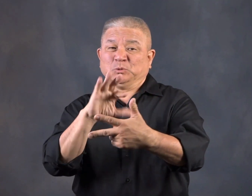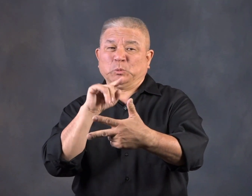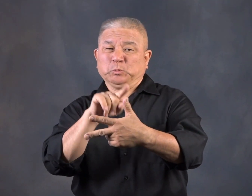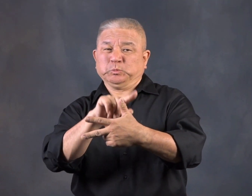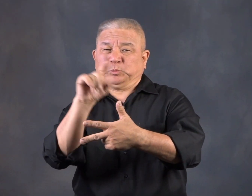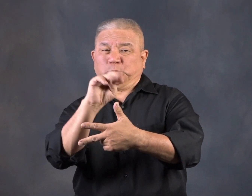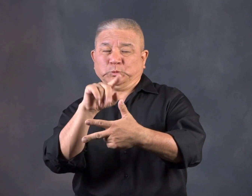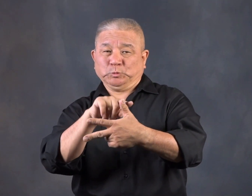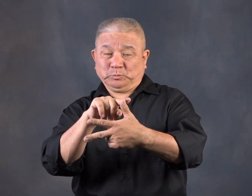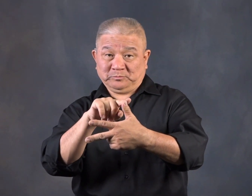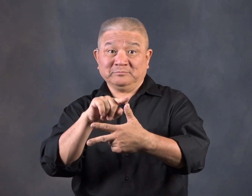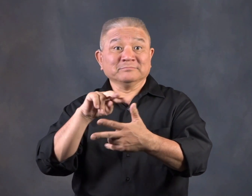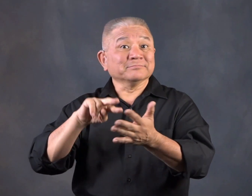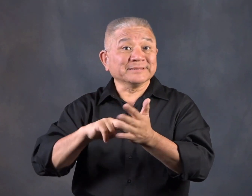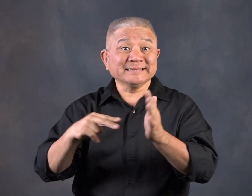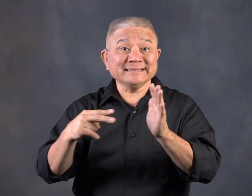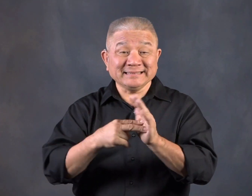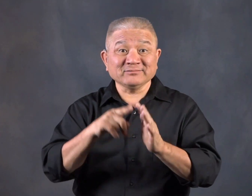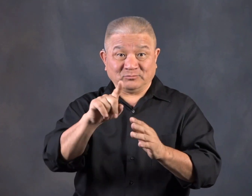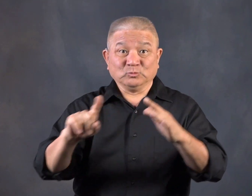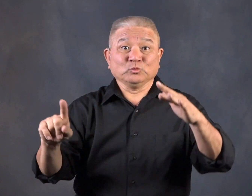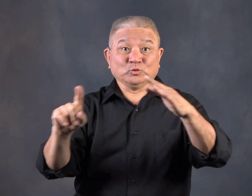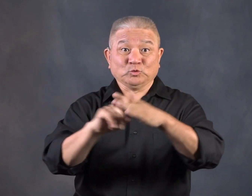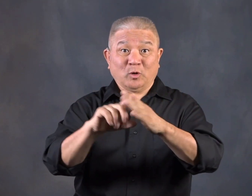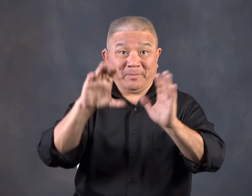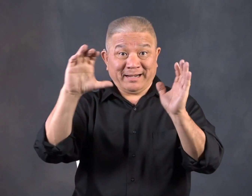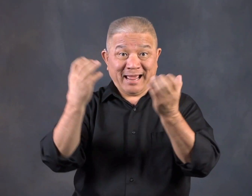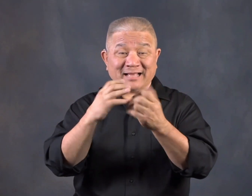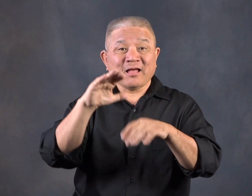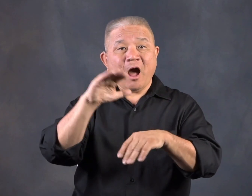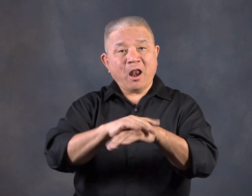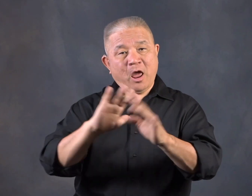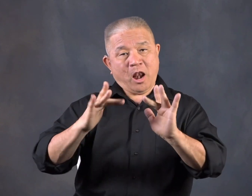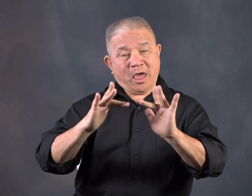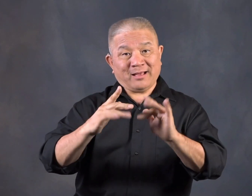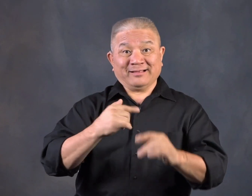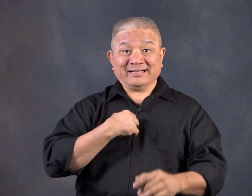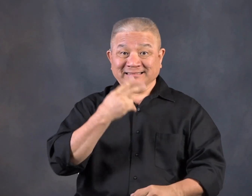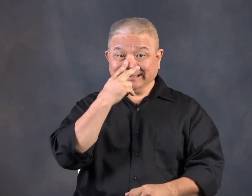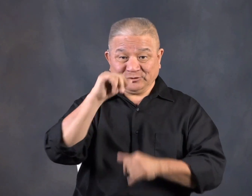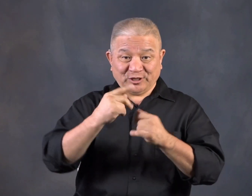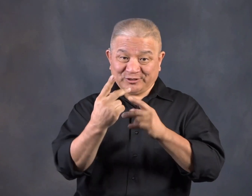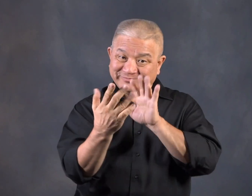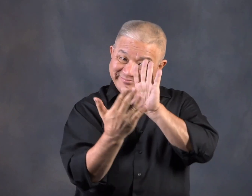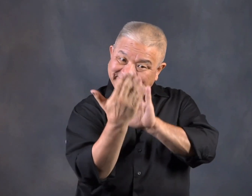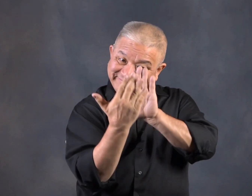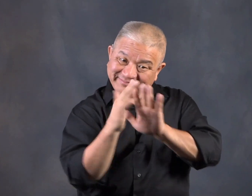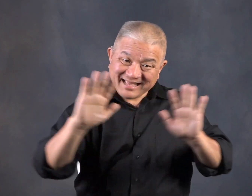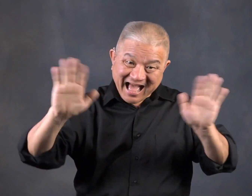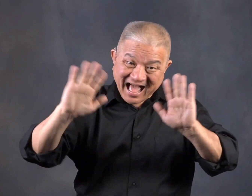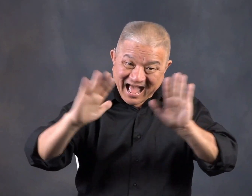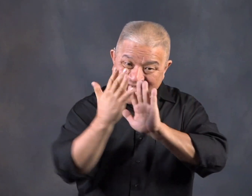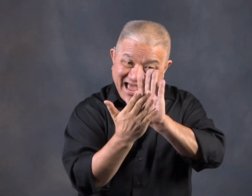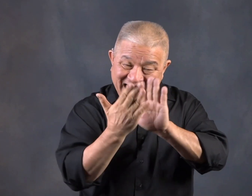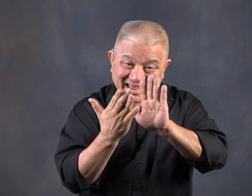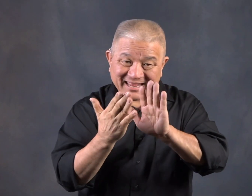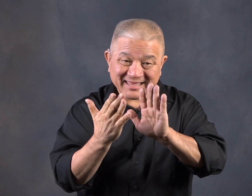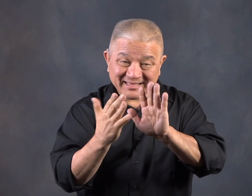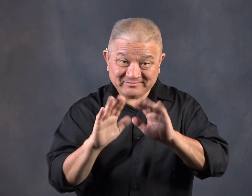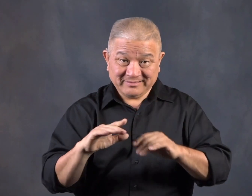Microsoft Teams. Today, I'm going to talk about using Zoom. You'll show up for an online class where we can wave at each other